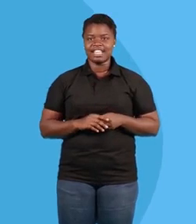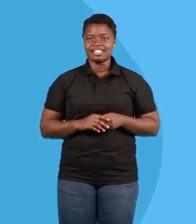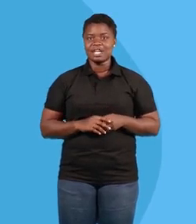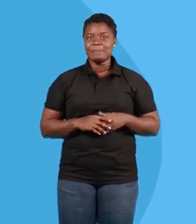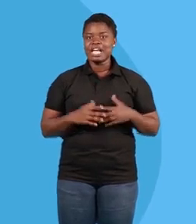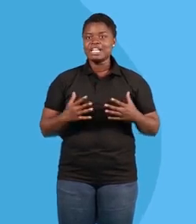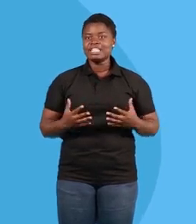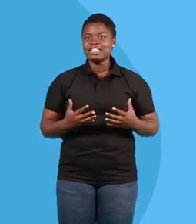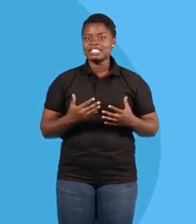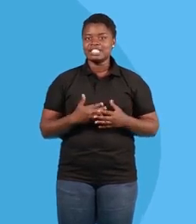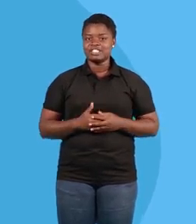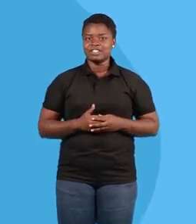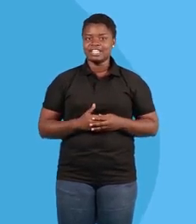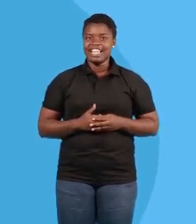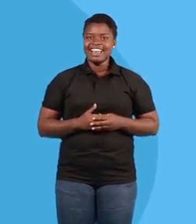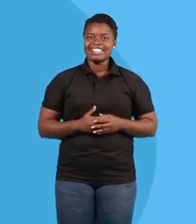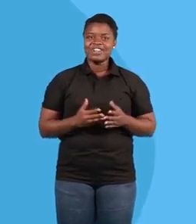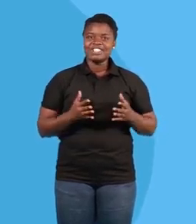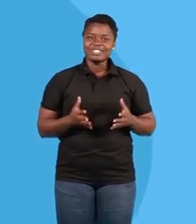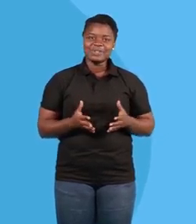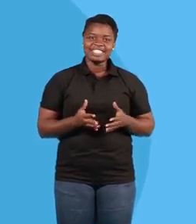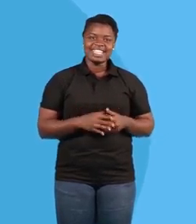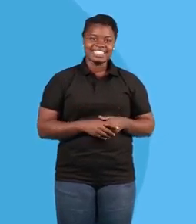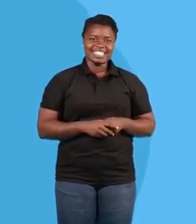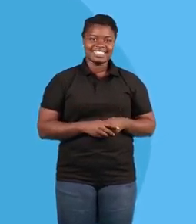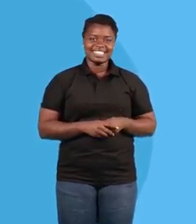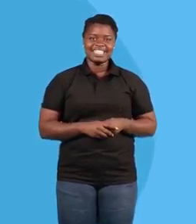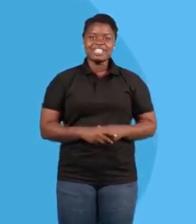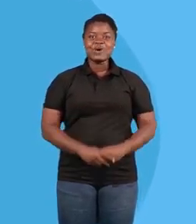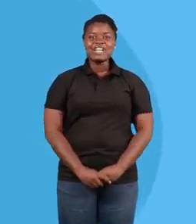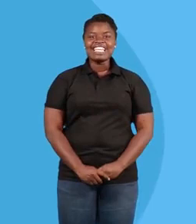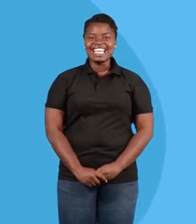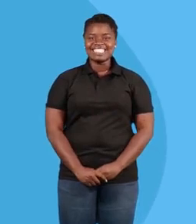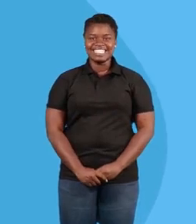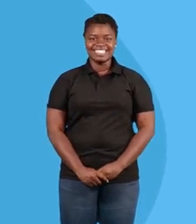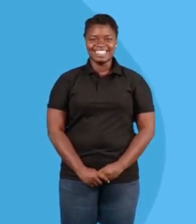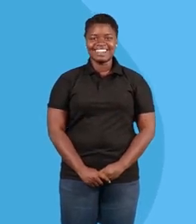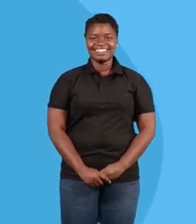science by learning its nature. Let's continue in the next lesson. It only gets easier.